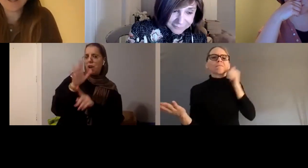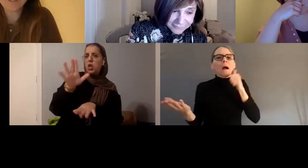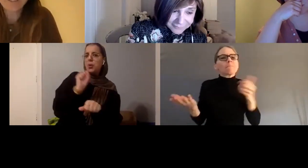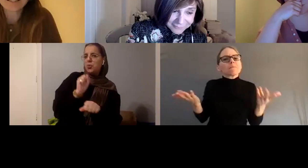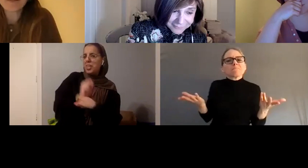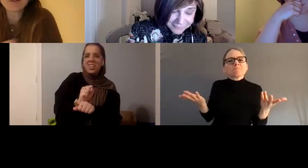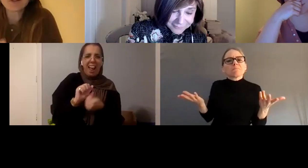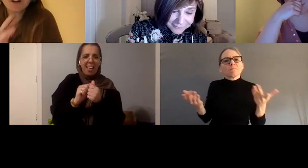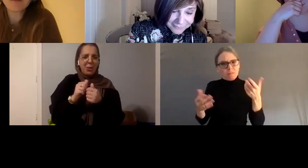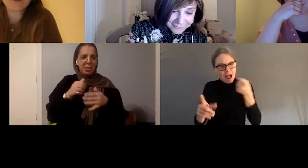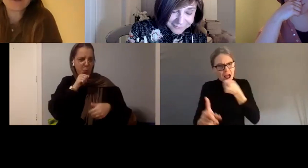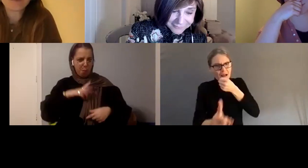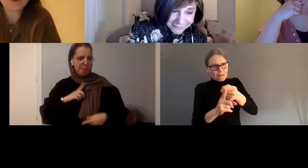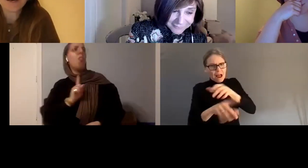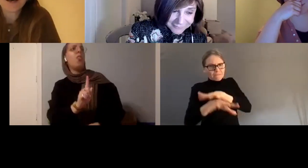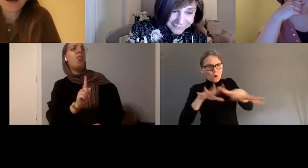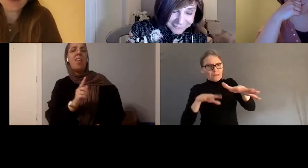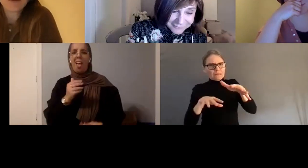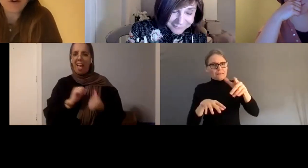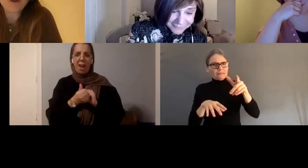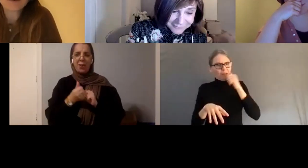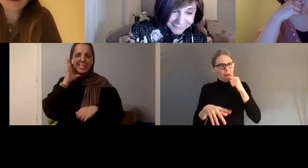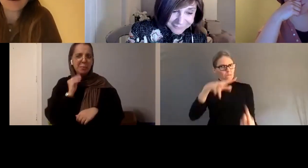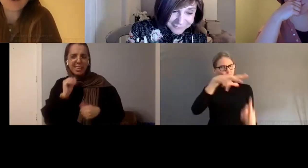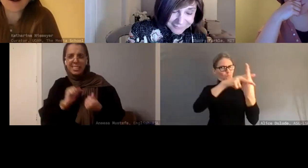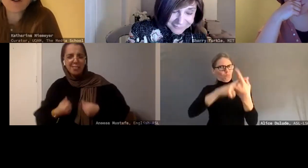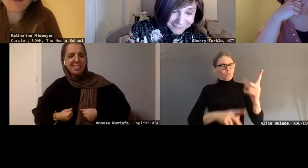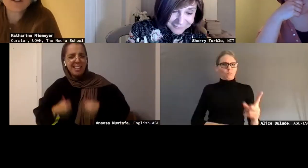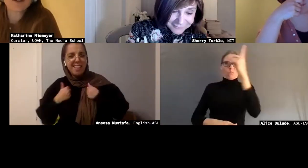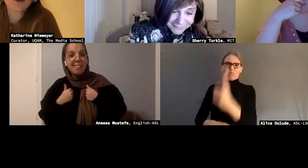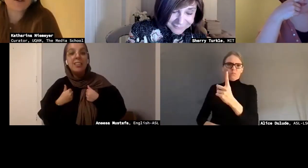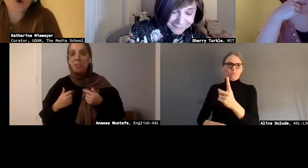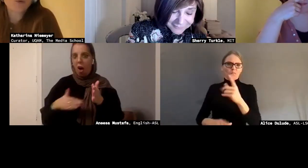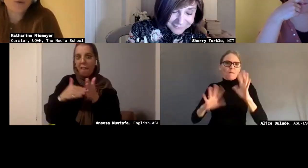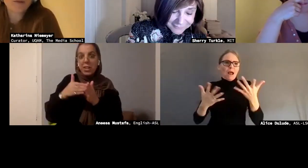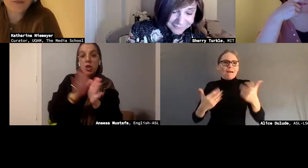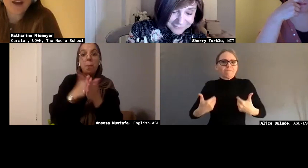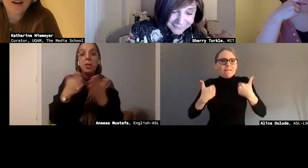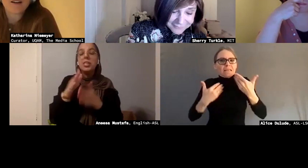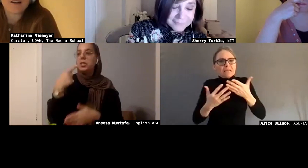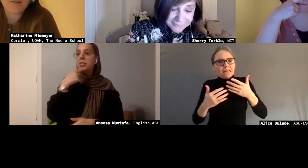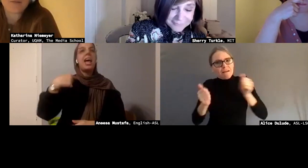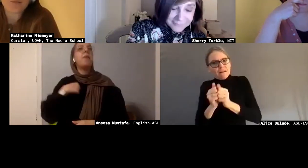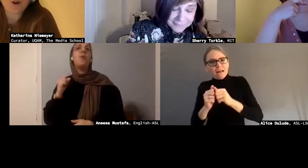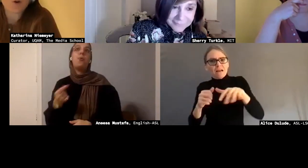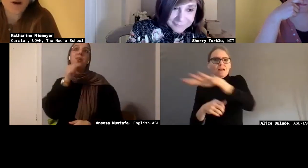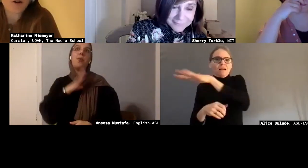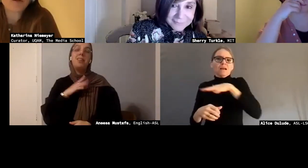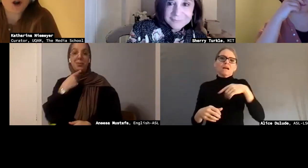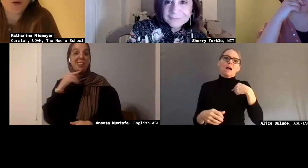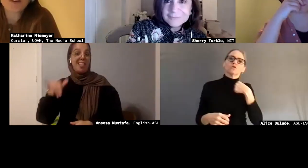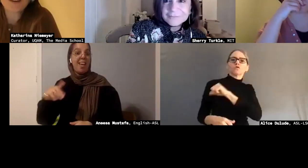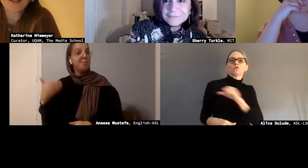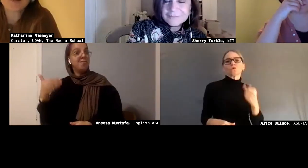this? Sometimes you talk about it in the book. You evoke it quite often, that you are the only woman, or quite